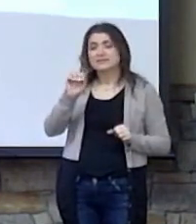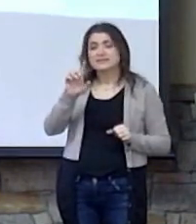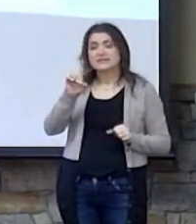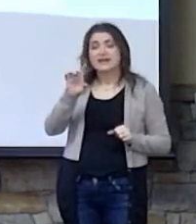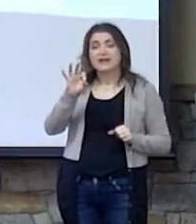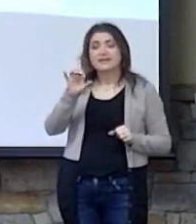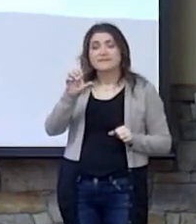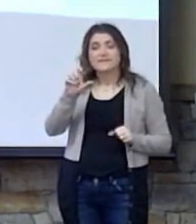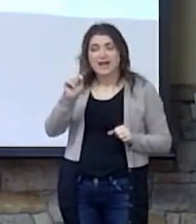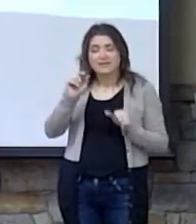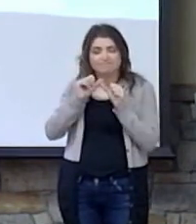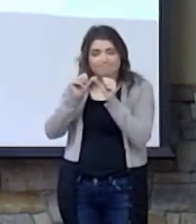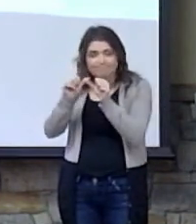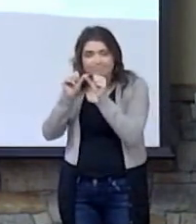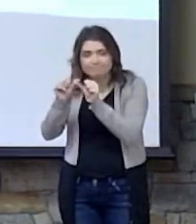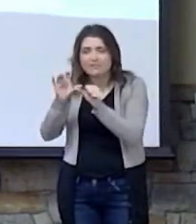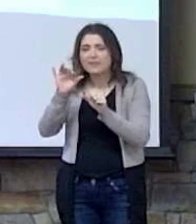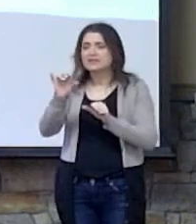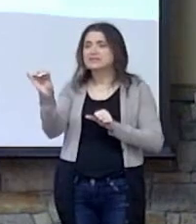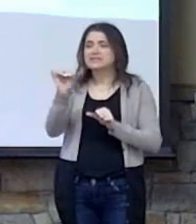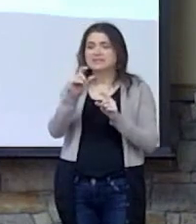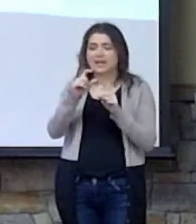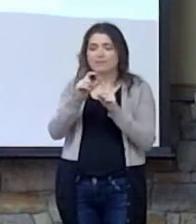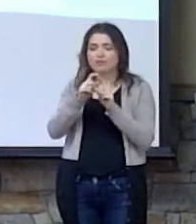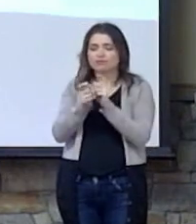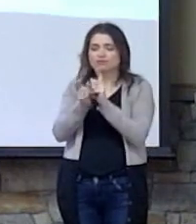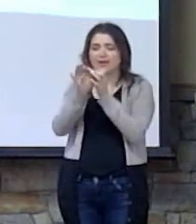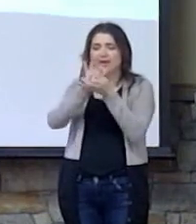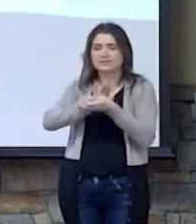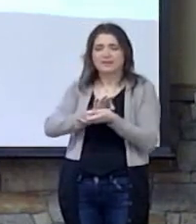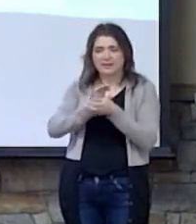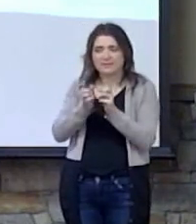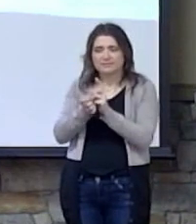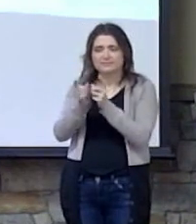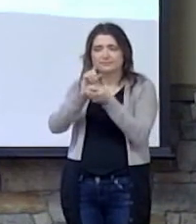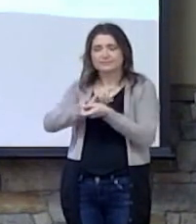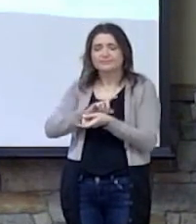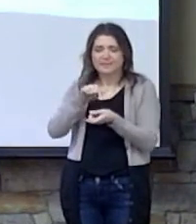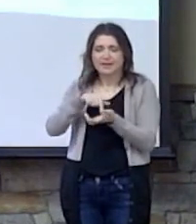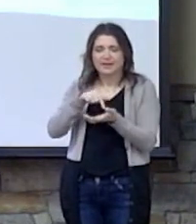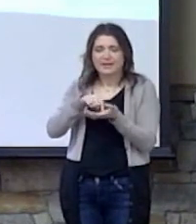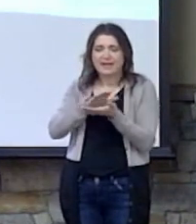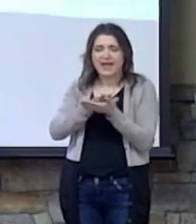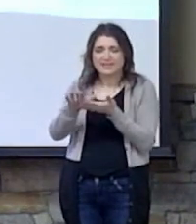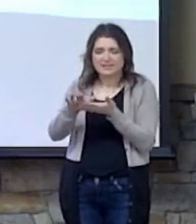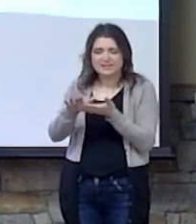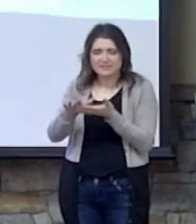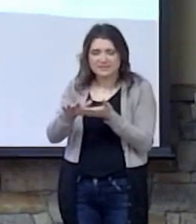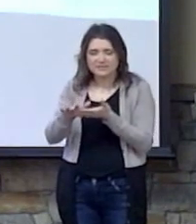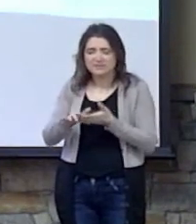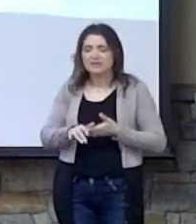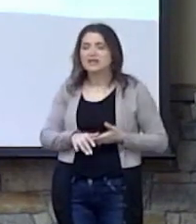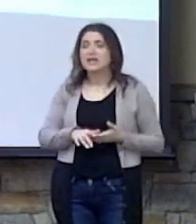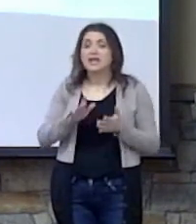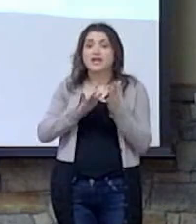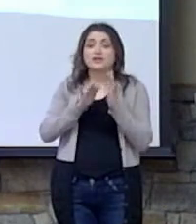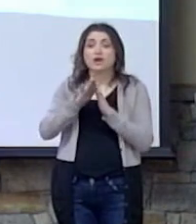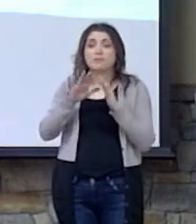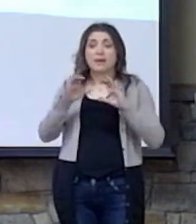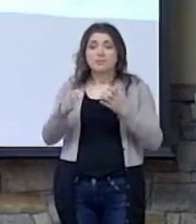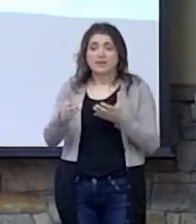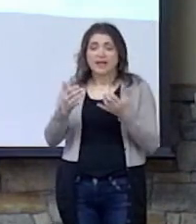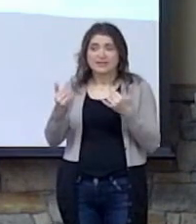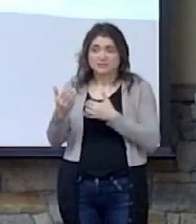same word translated kindness here. In our Bible class this morning, in the auditorium, it happened to be